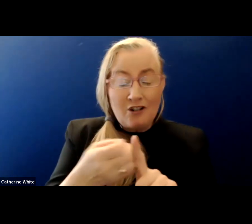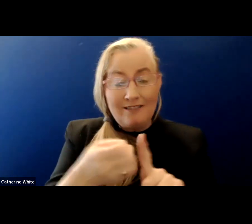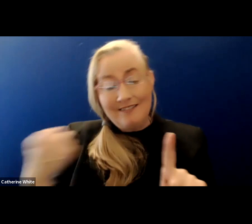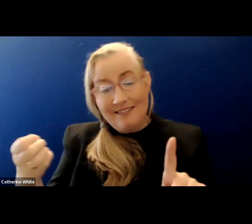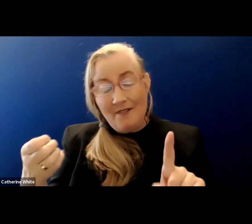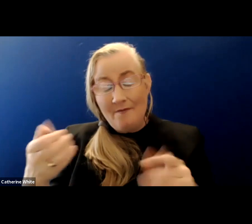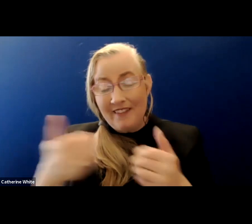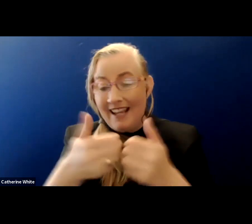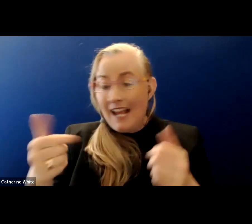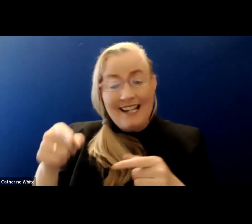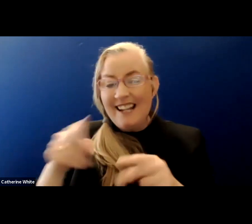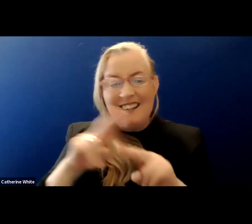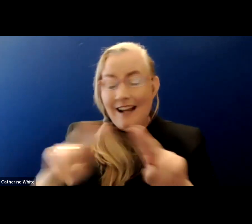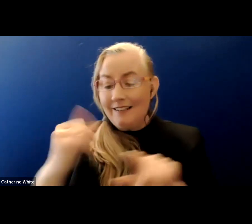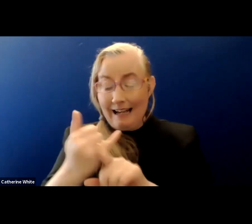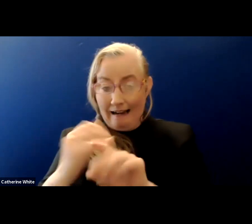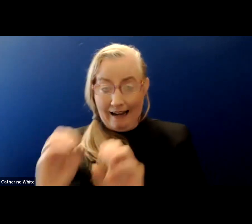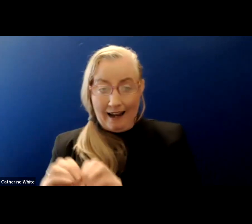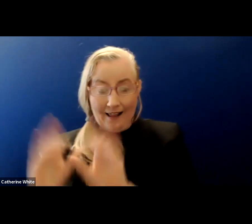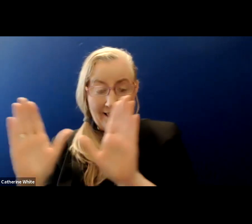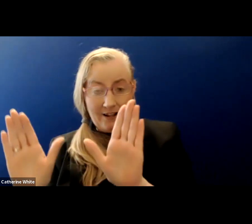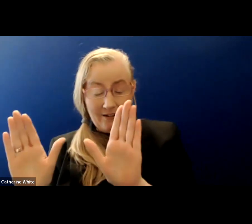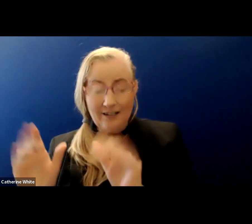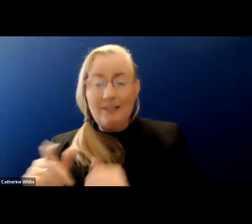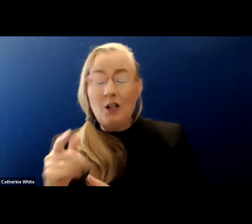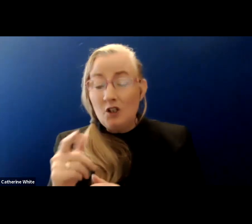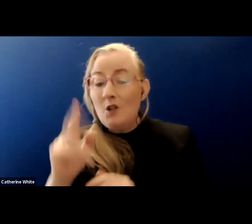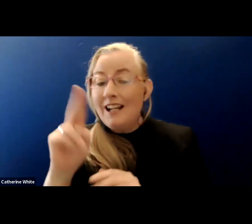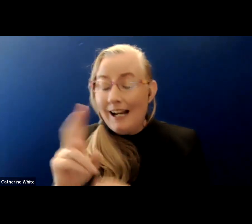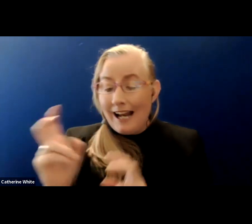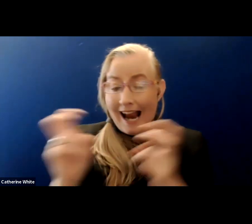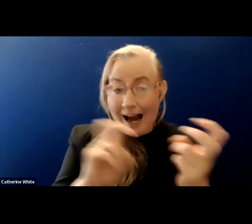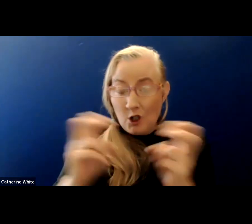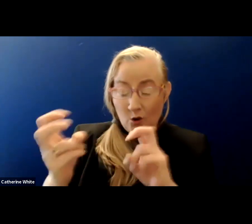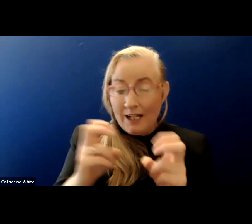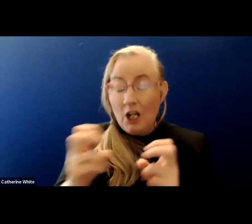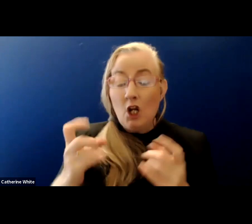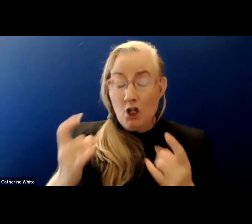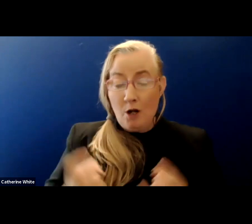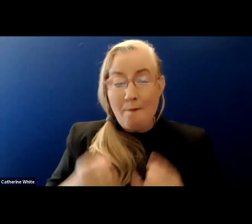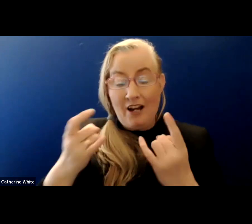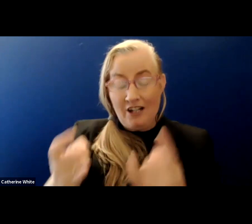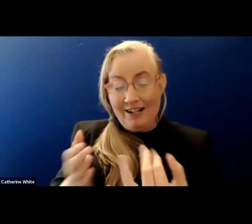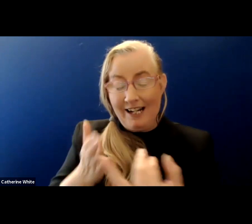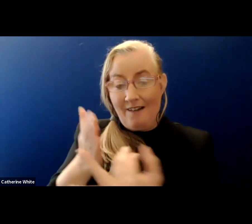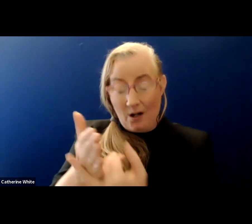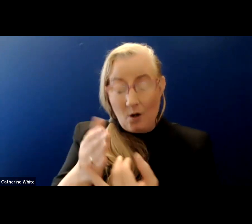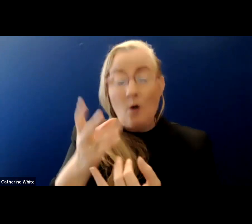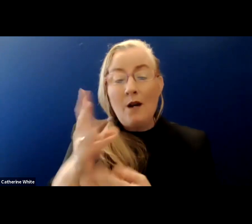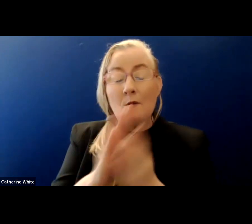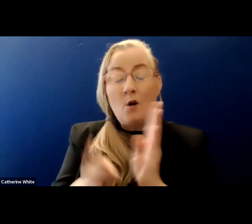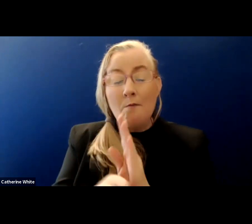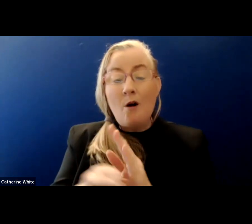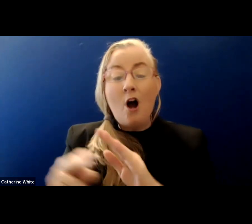not yet crystallized, then arguably a humanitarian intervention is likely to constitute an armed